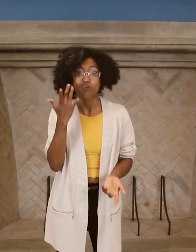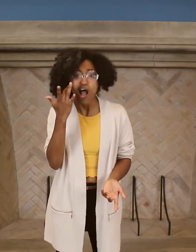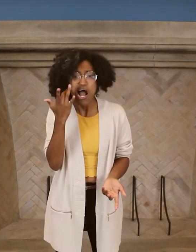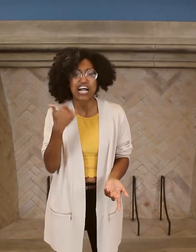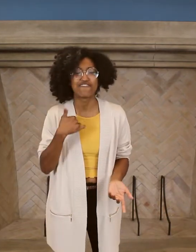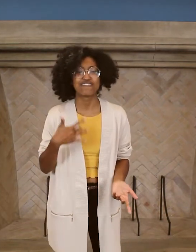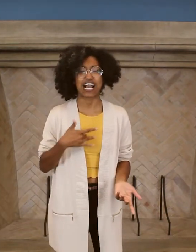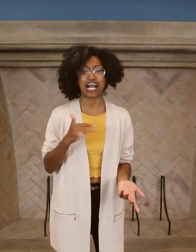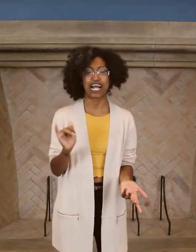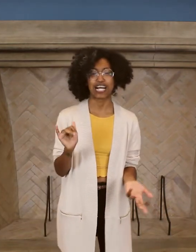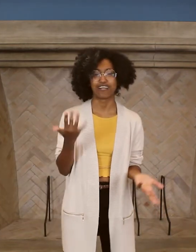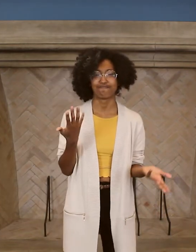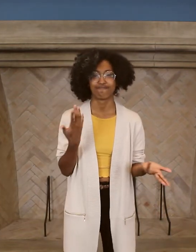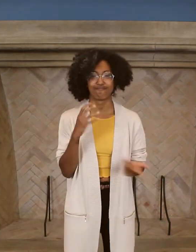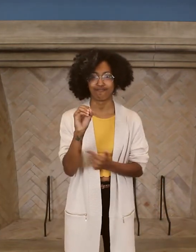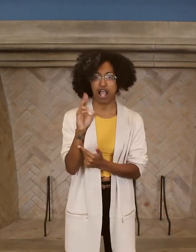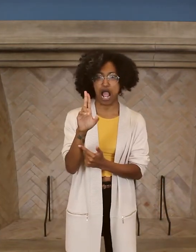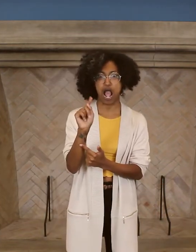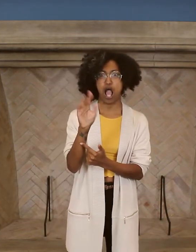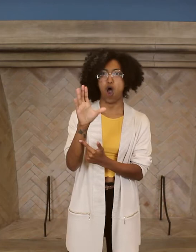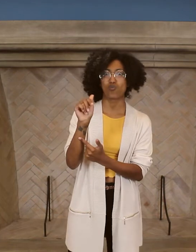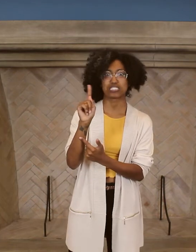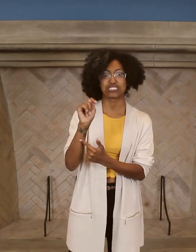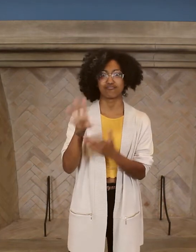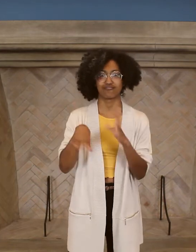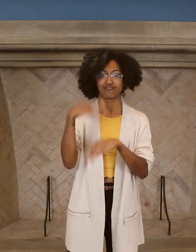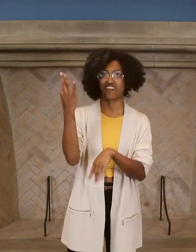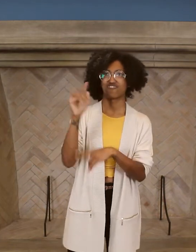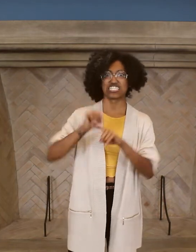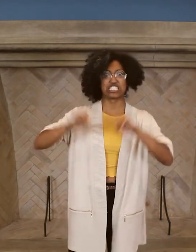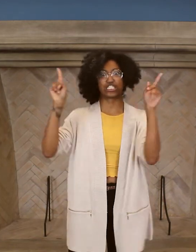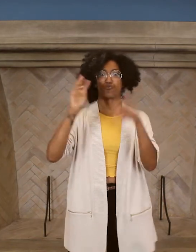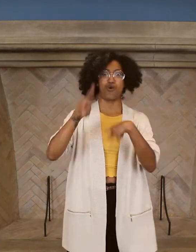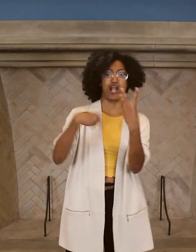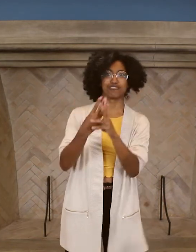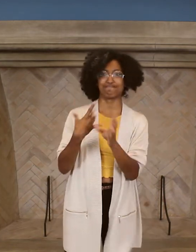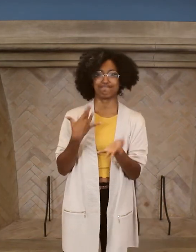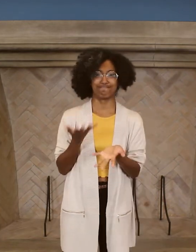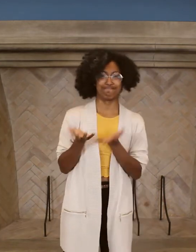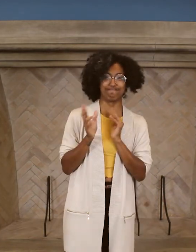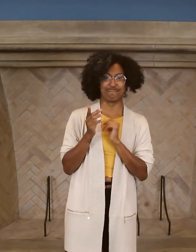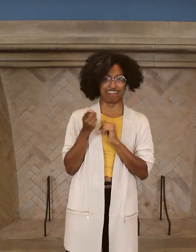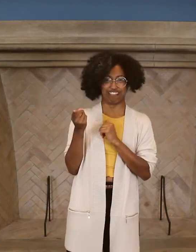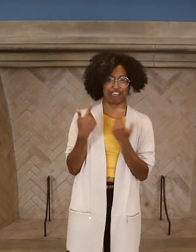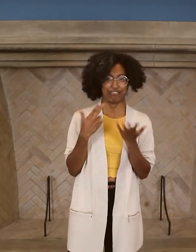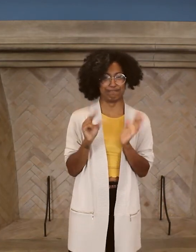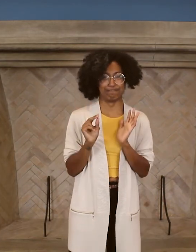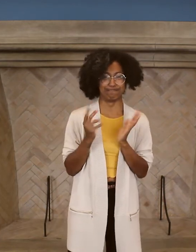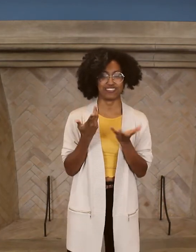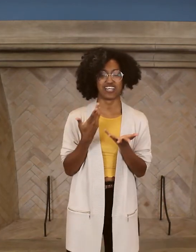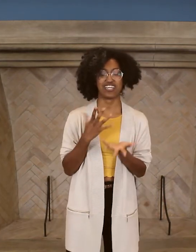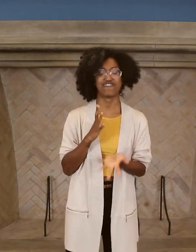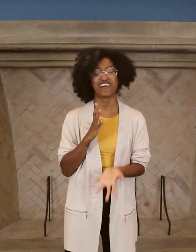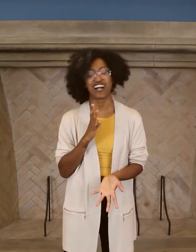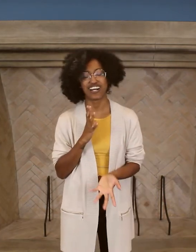a deaf school? No, because I felt like I was going to be the outcast. You know, it's going to be a totally different